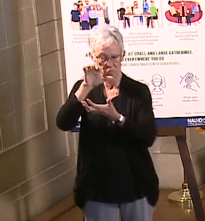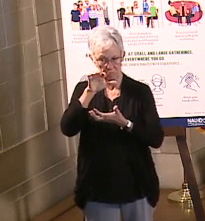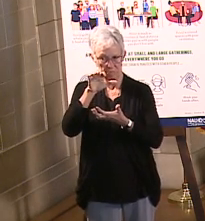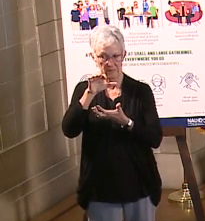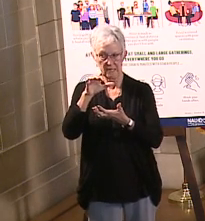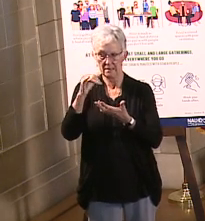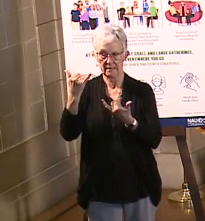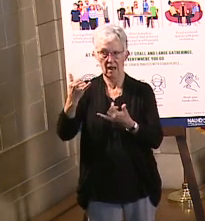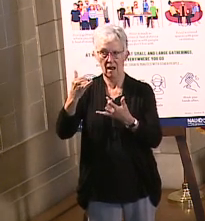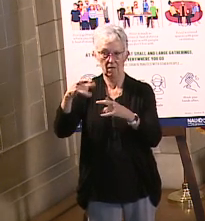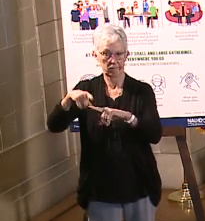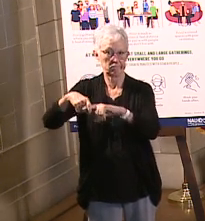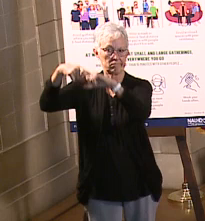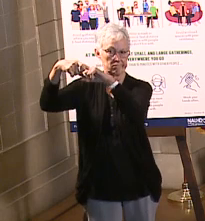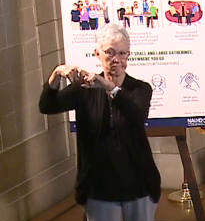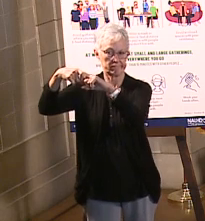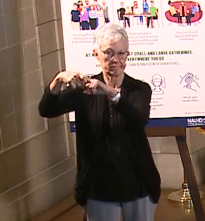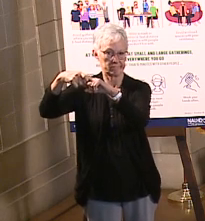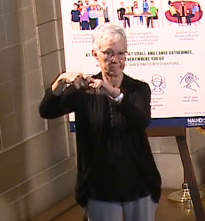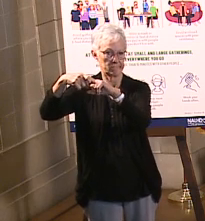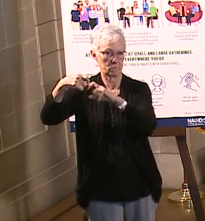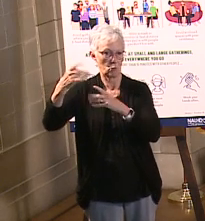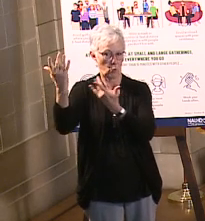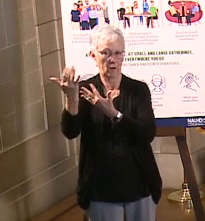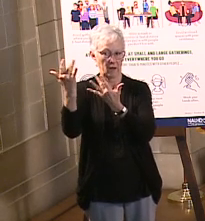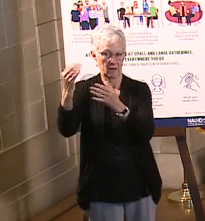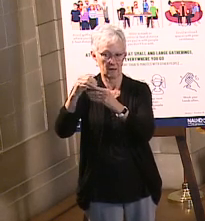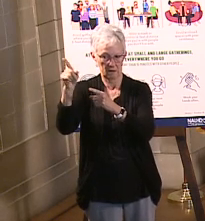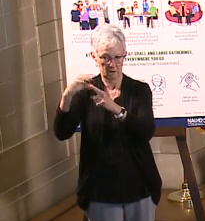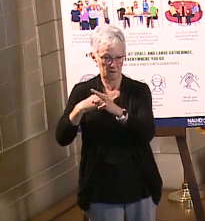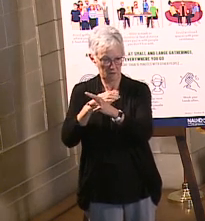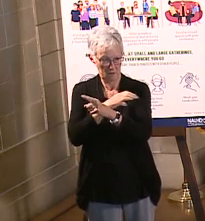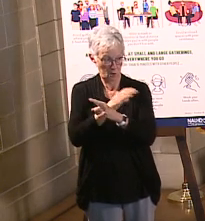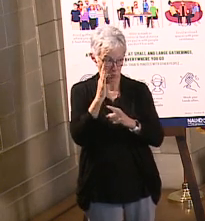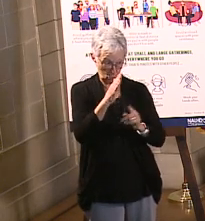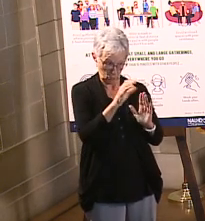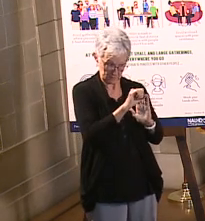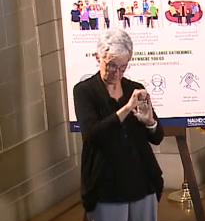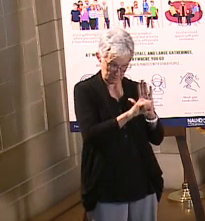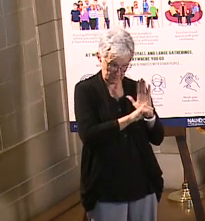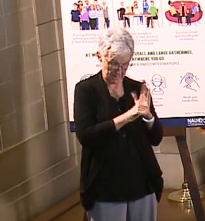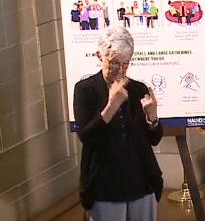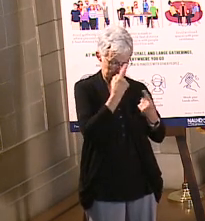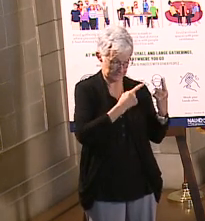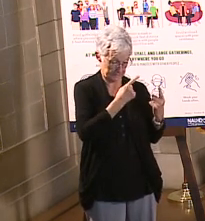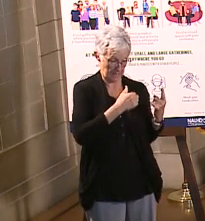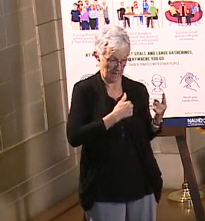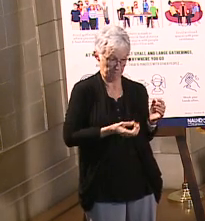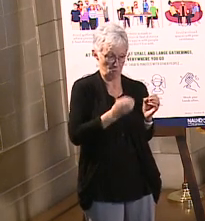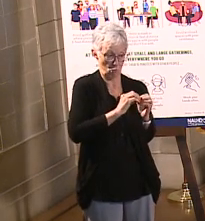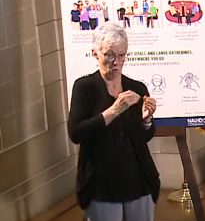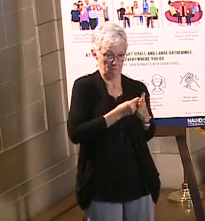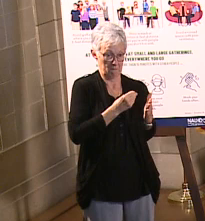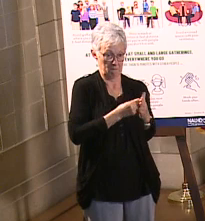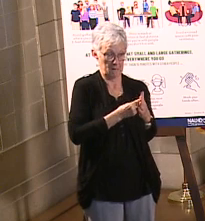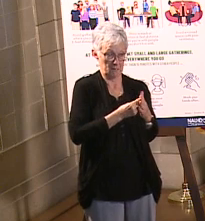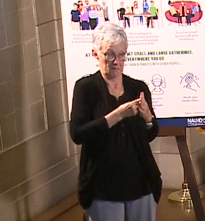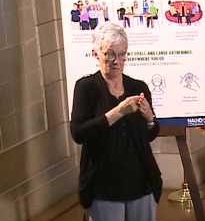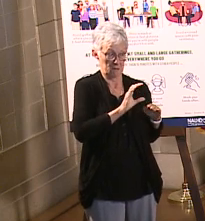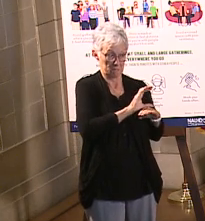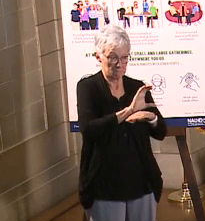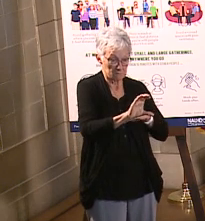in Congress right now, would the state consider additional relief going forward? And certainly that's something that we will take